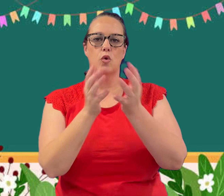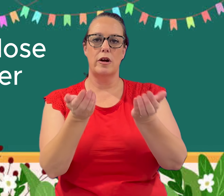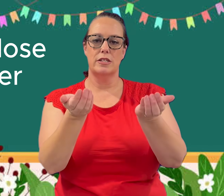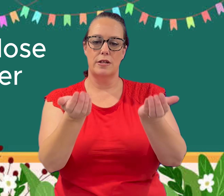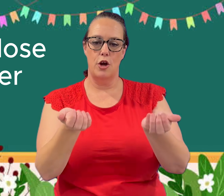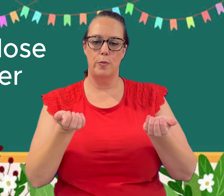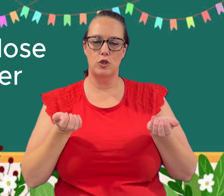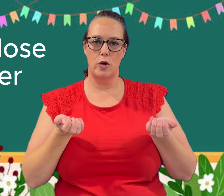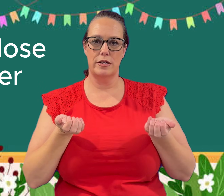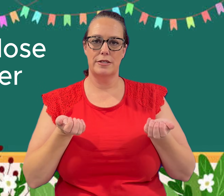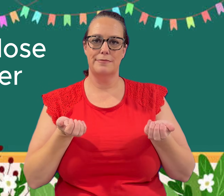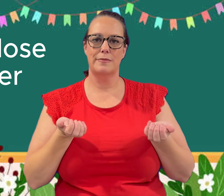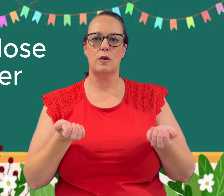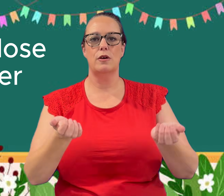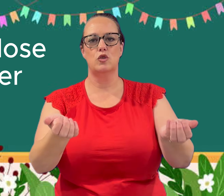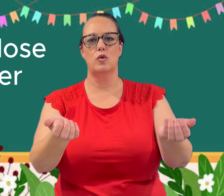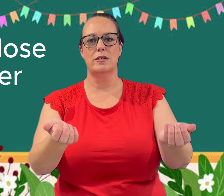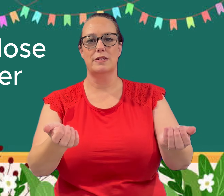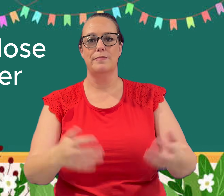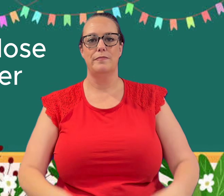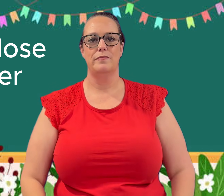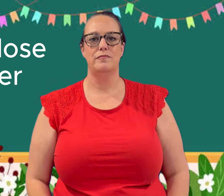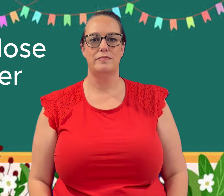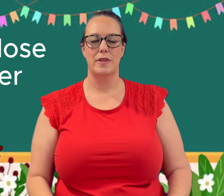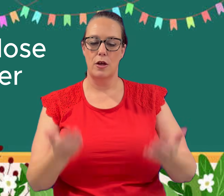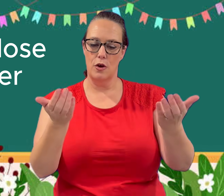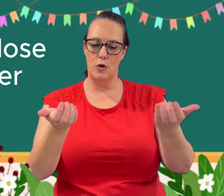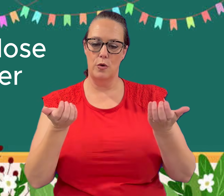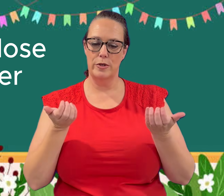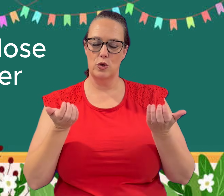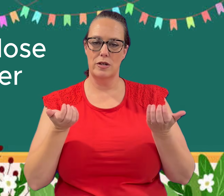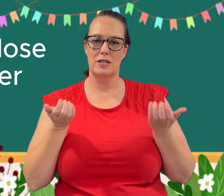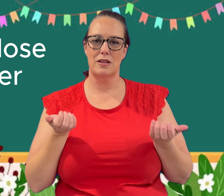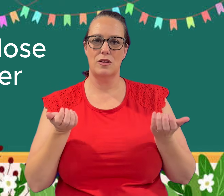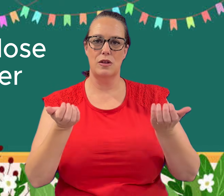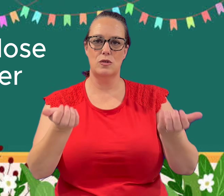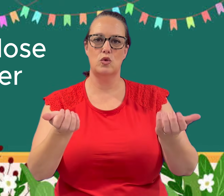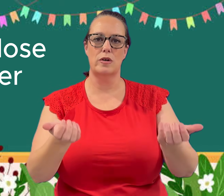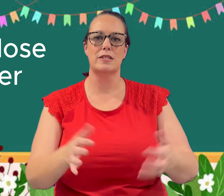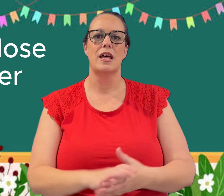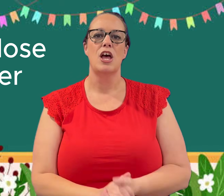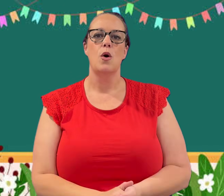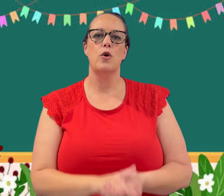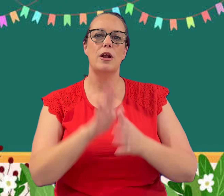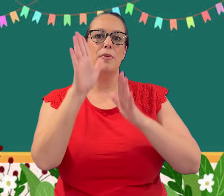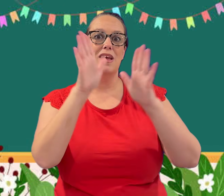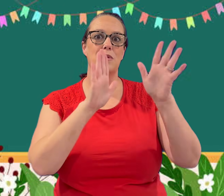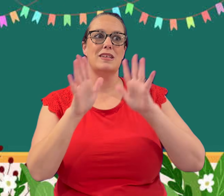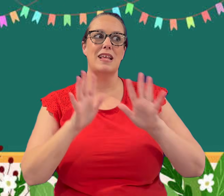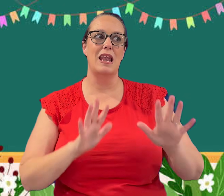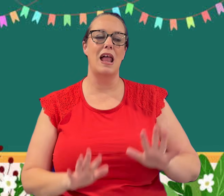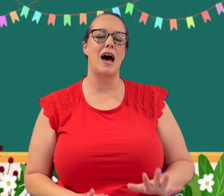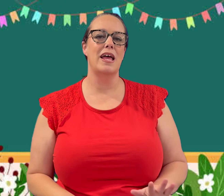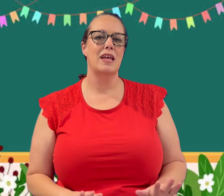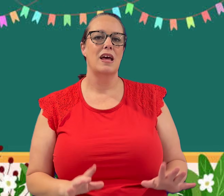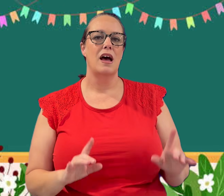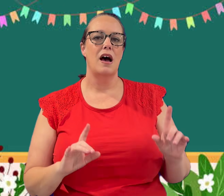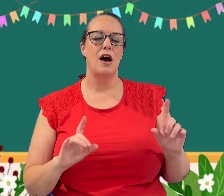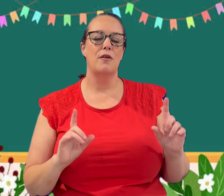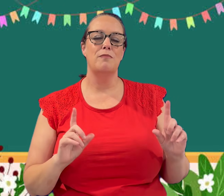Drawers, open drawers, close drawers. Open drawers, close drawers. We're going to play with this a lot,